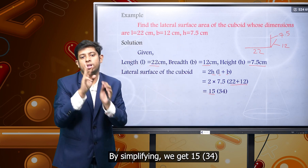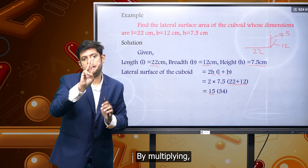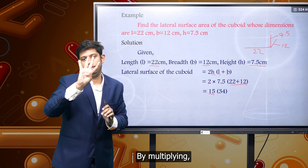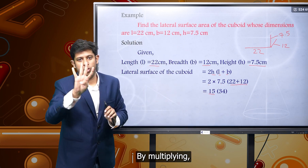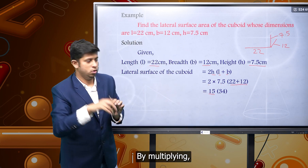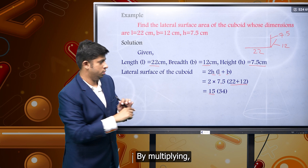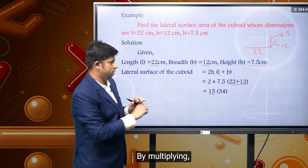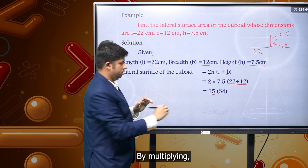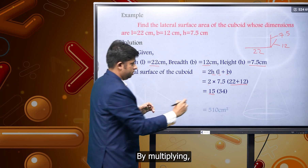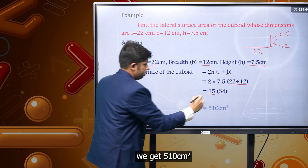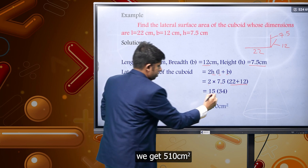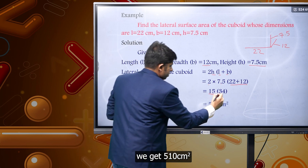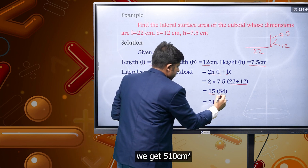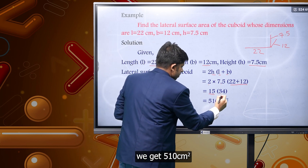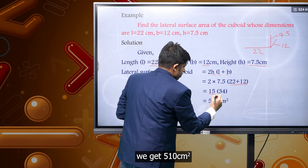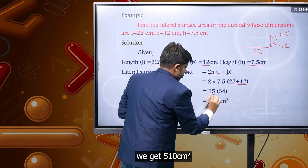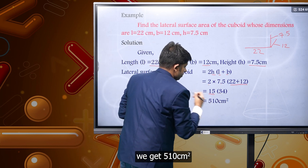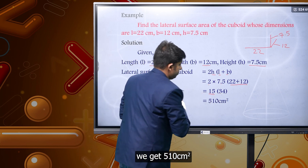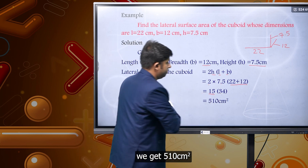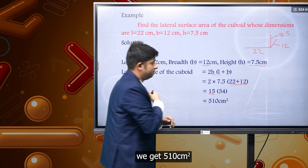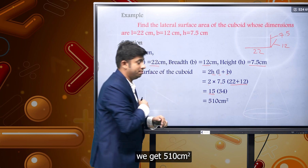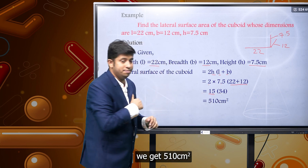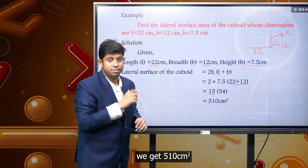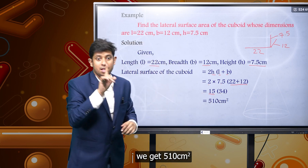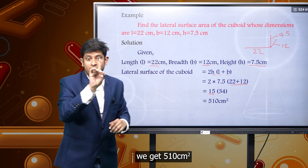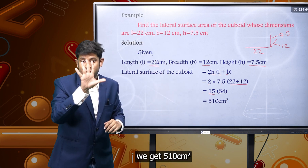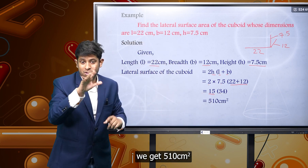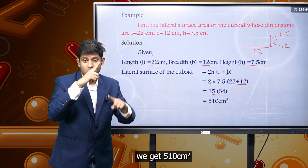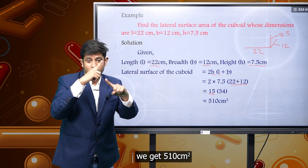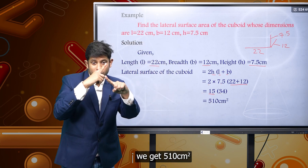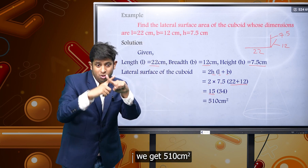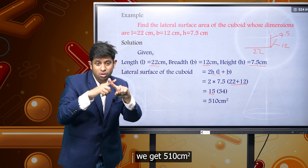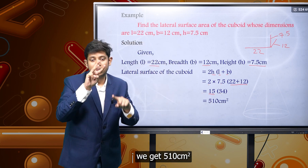By multiplying, we get 510 cm square.